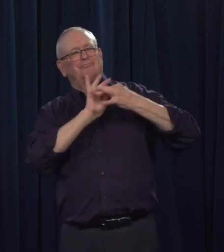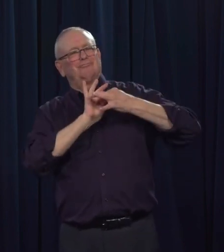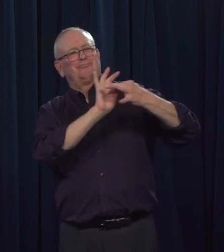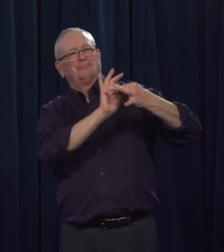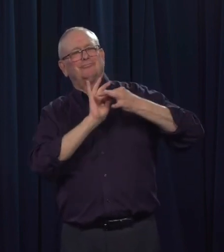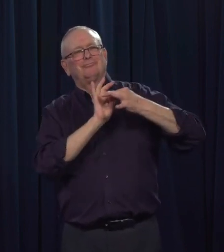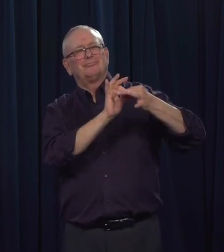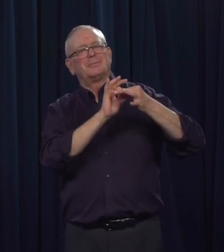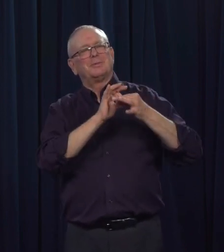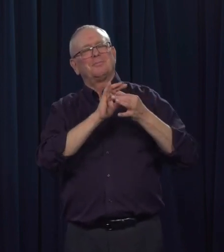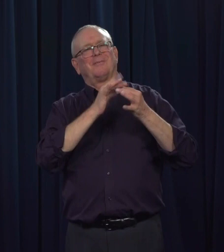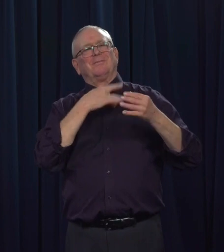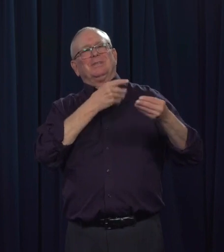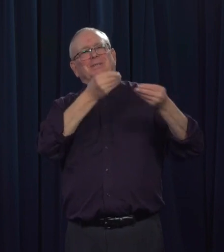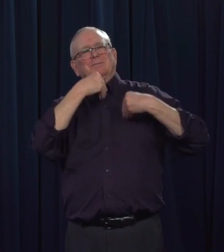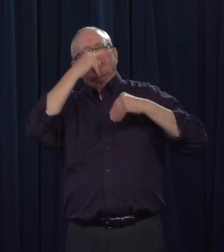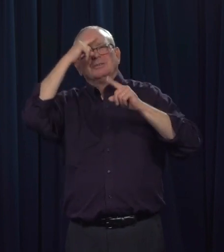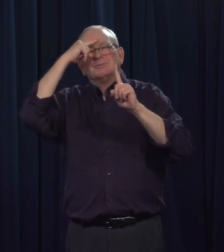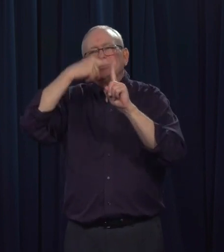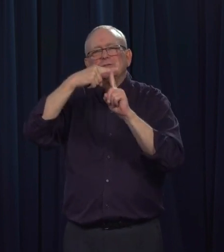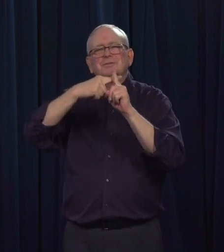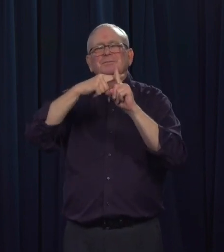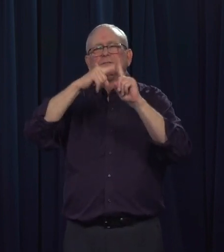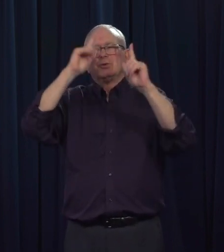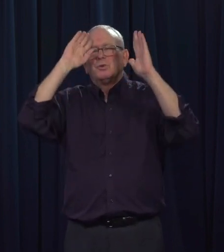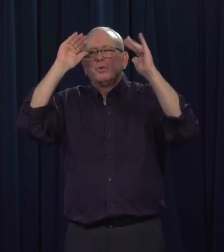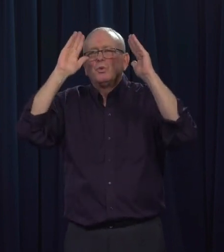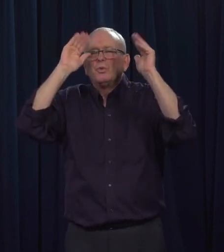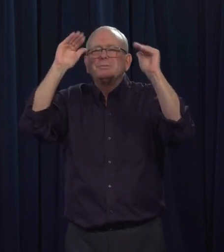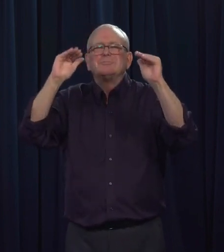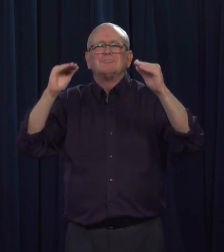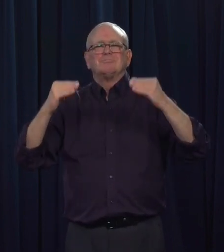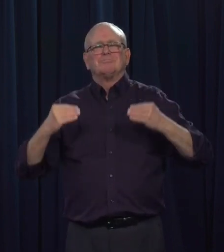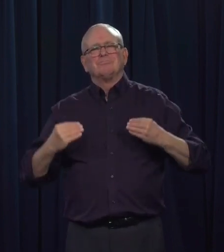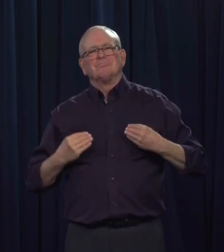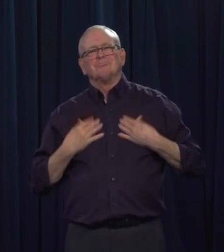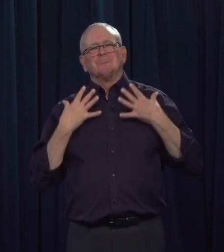that's the premise on which this is founded. Is there a follow-up, Emma?